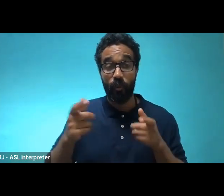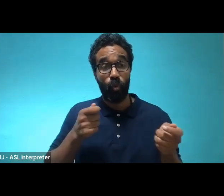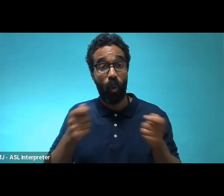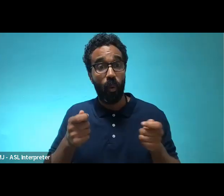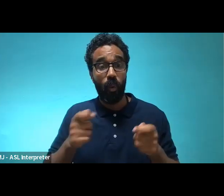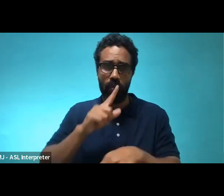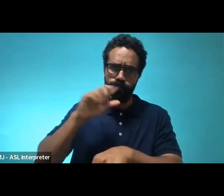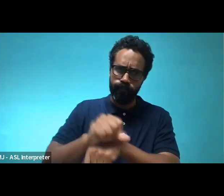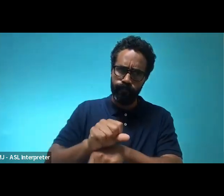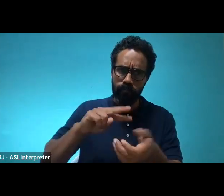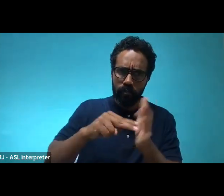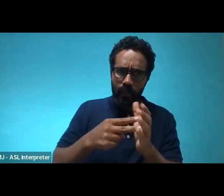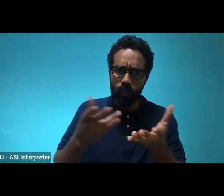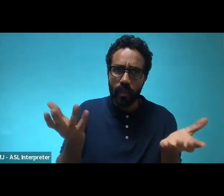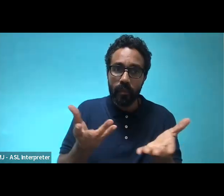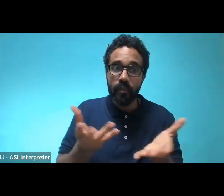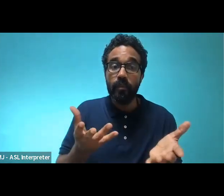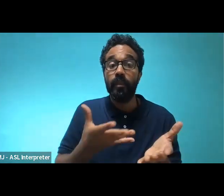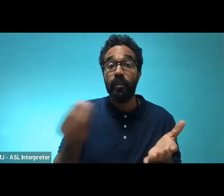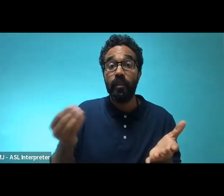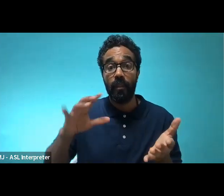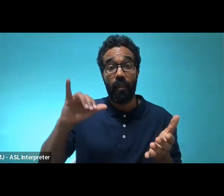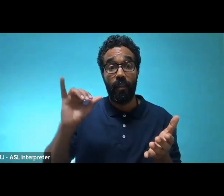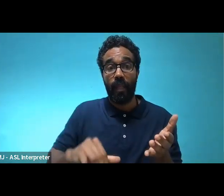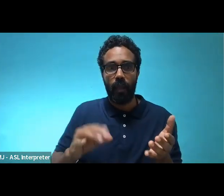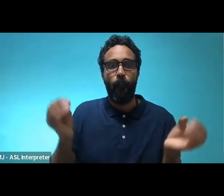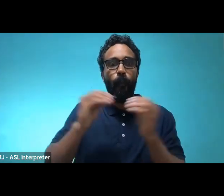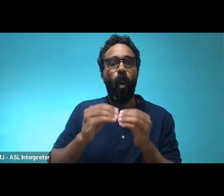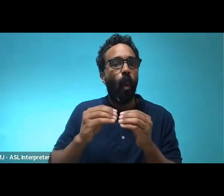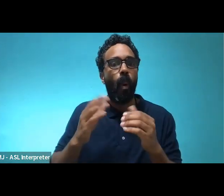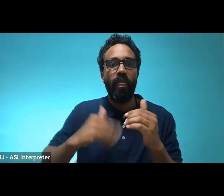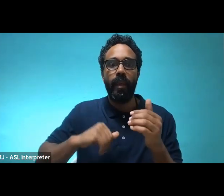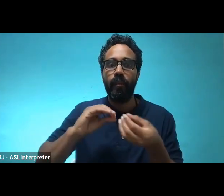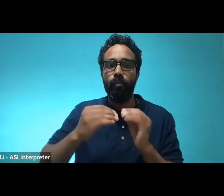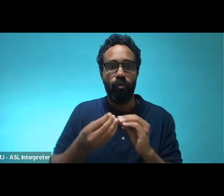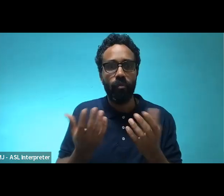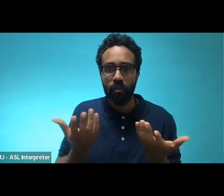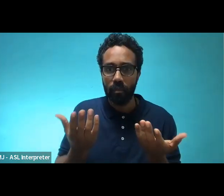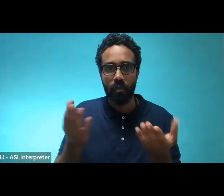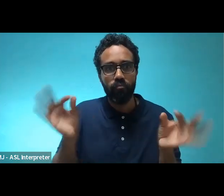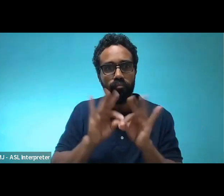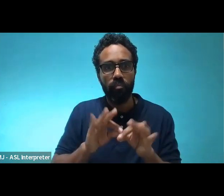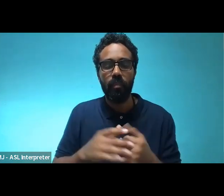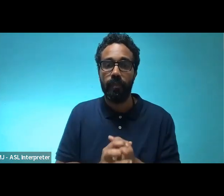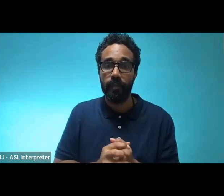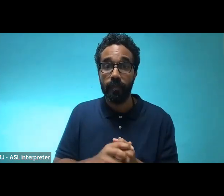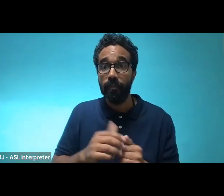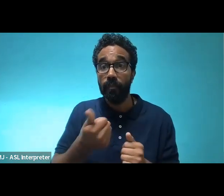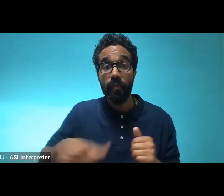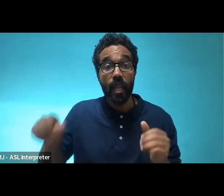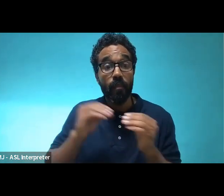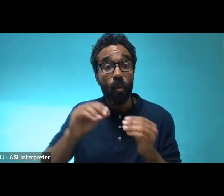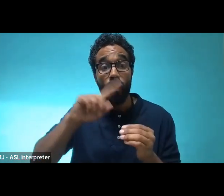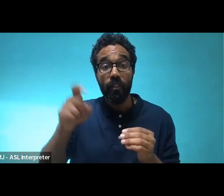And it means something more than those numbers. Yeah. Any other questions? We've got 5